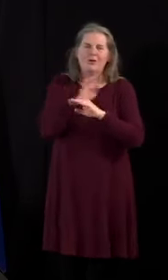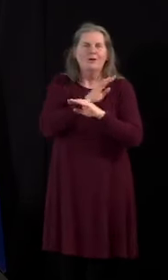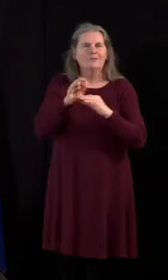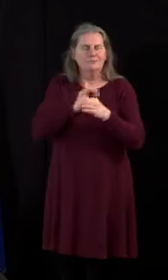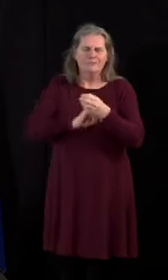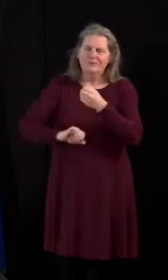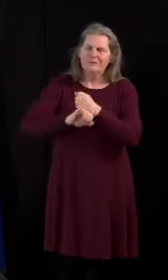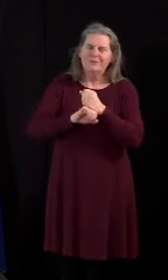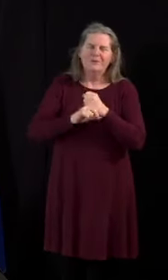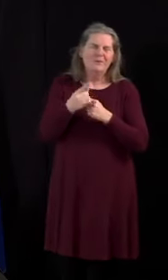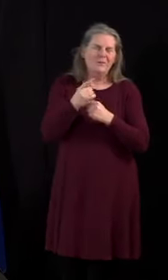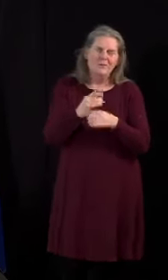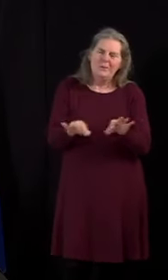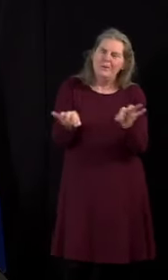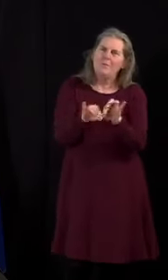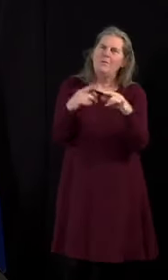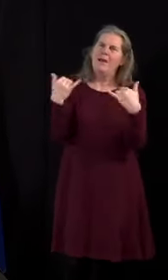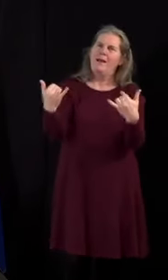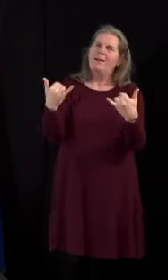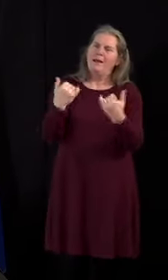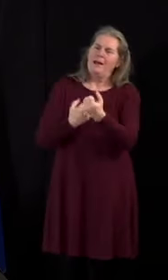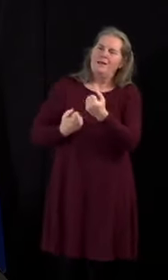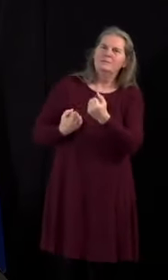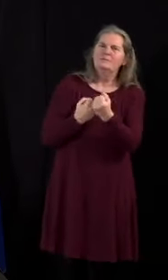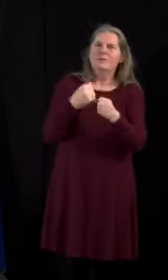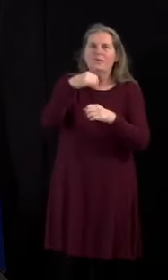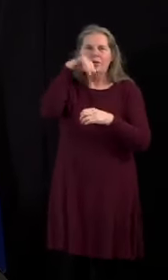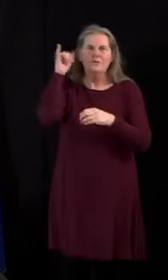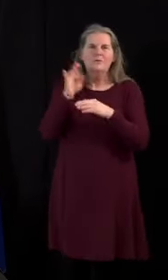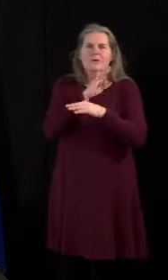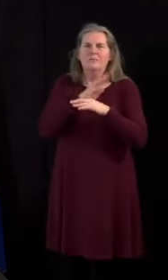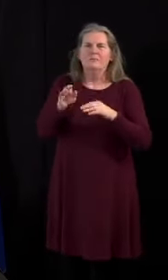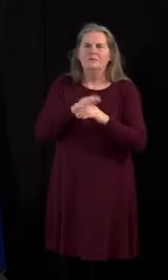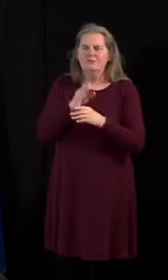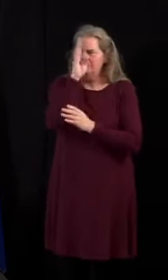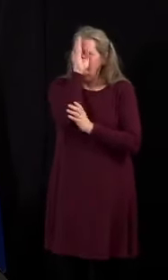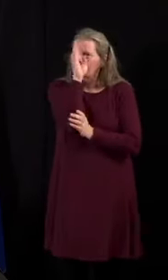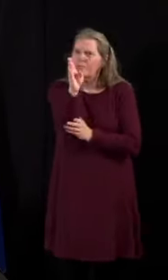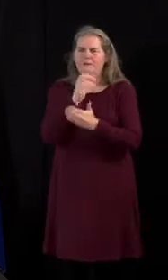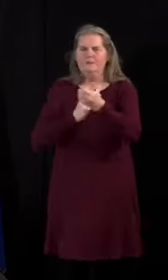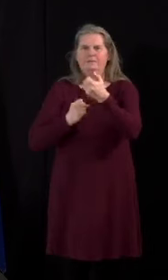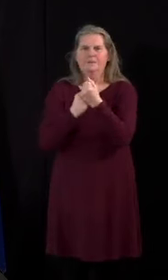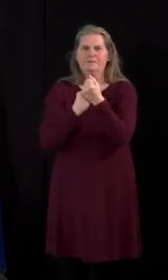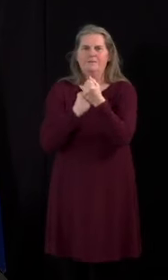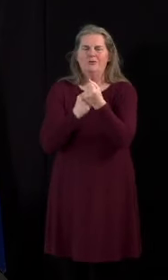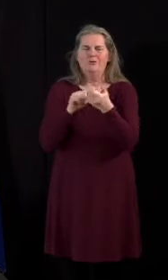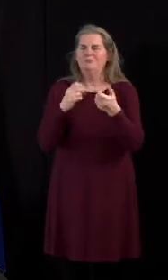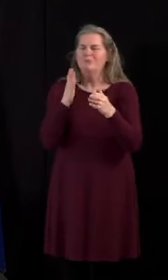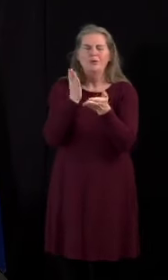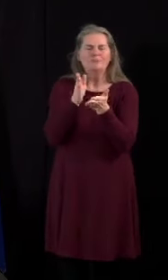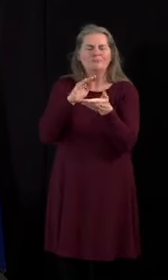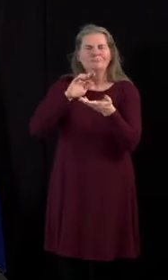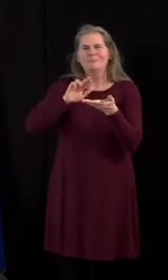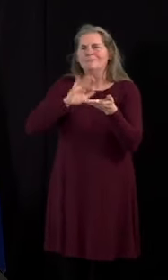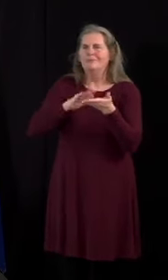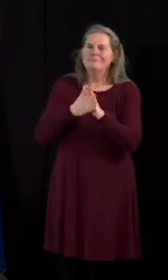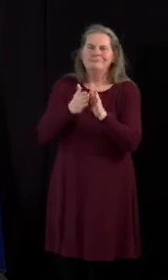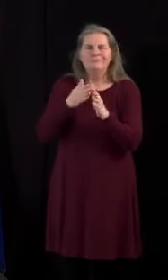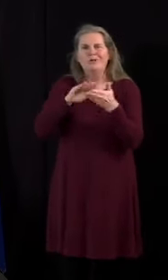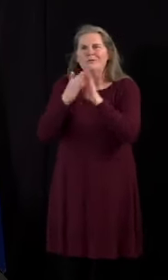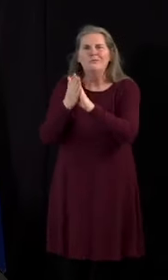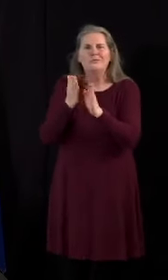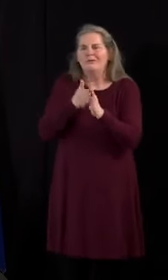local has never mattered more, because when you shop local, you are directly supporting your fellow Yukoners and